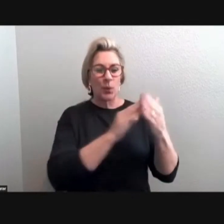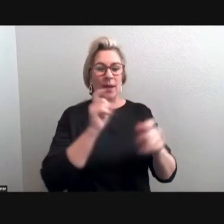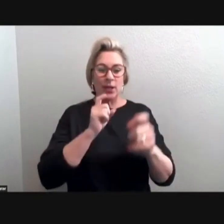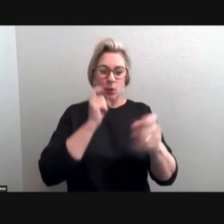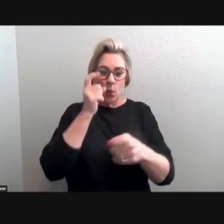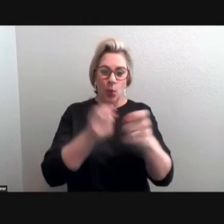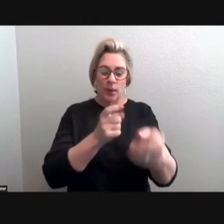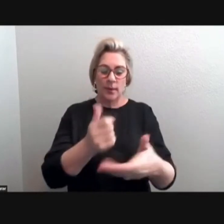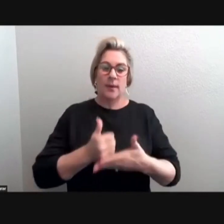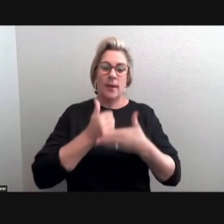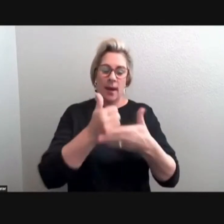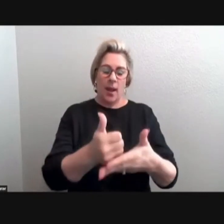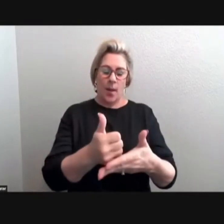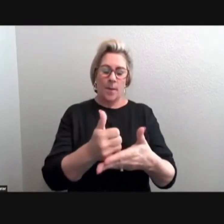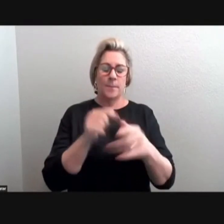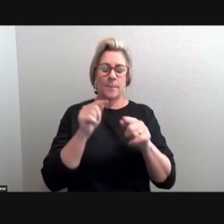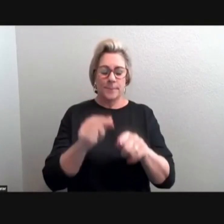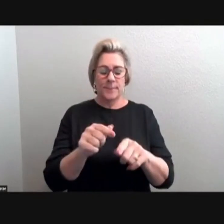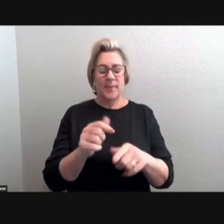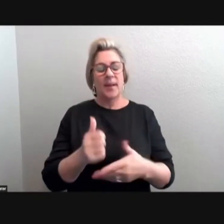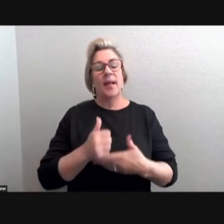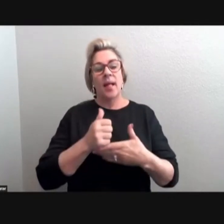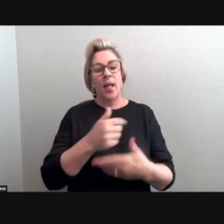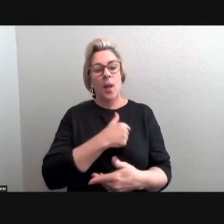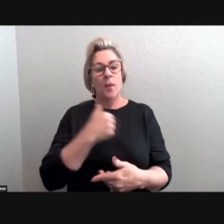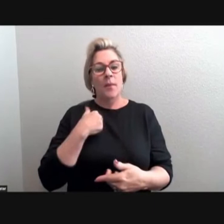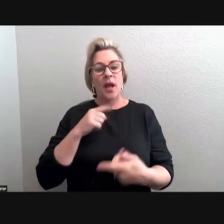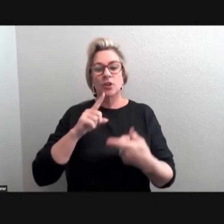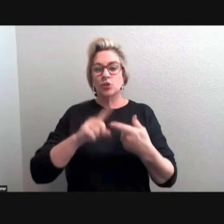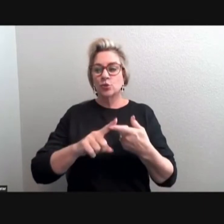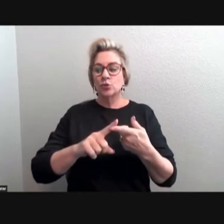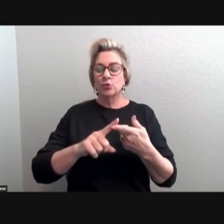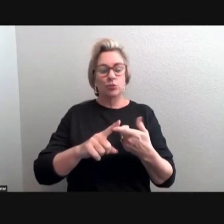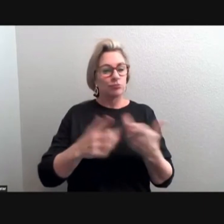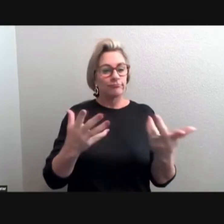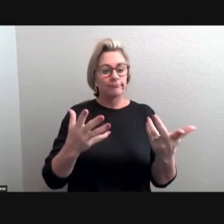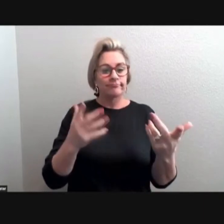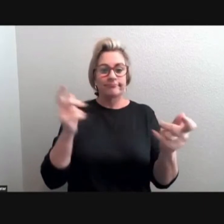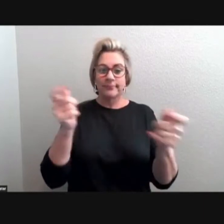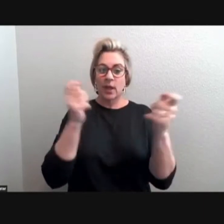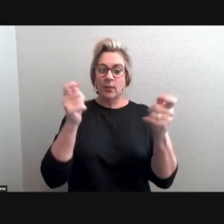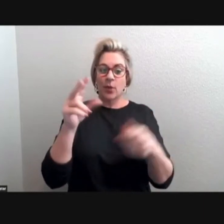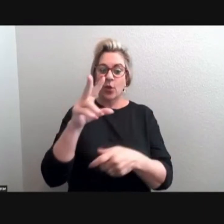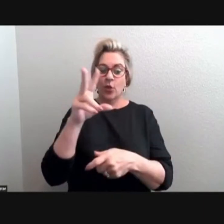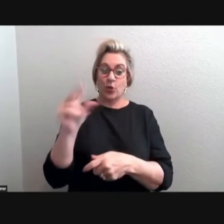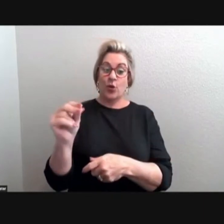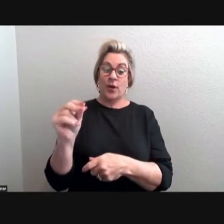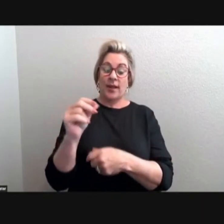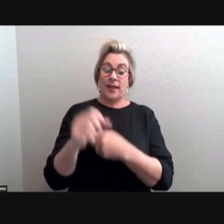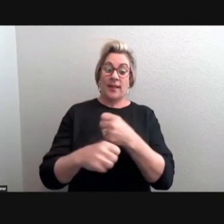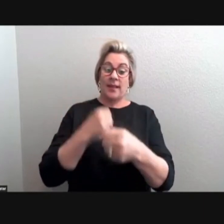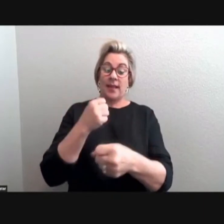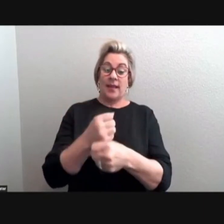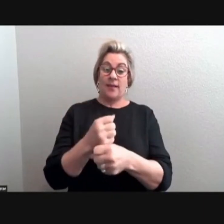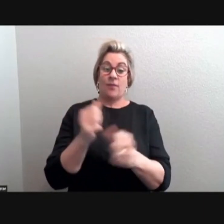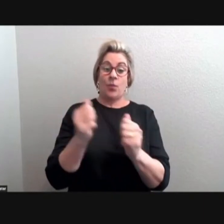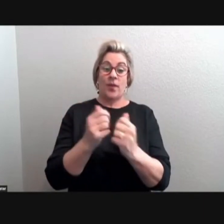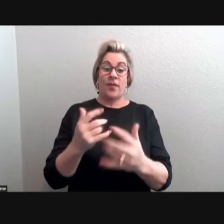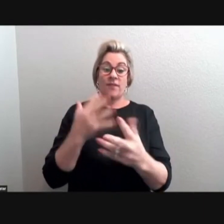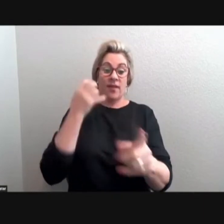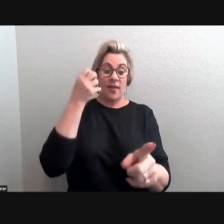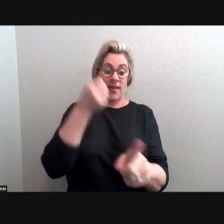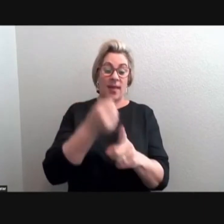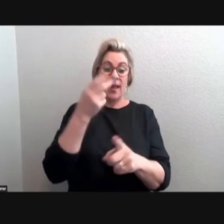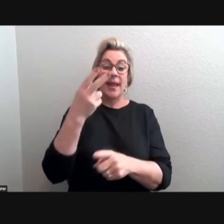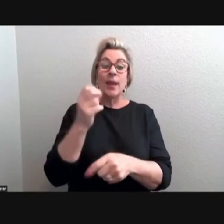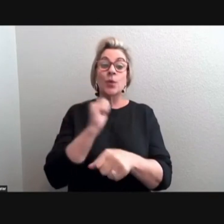Assistance Center, as an example, helped a man celebrate the 30th anniversary of his home in Old Town Superior when the fire hit.